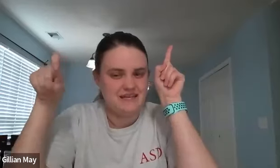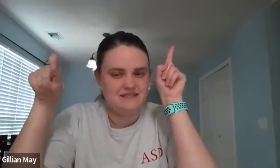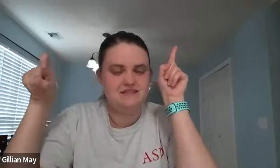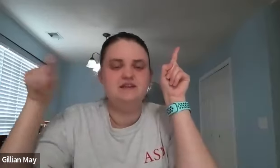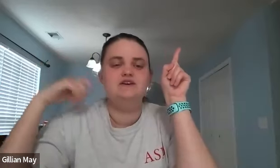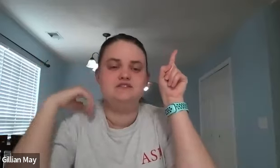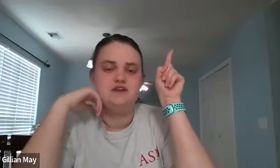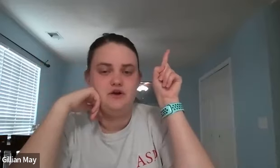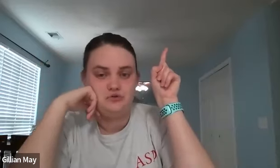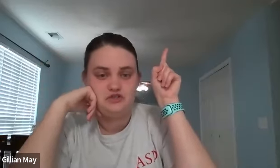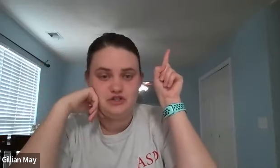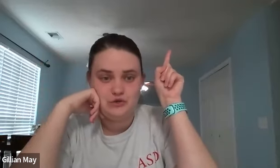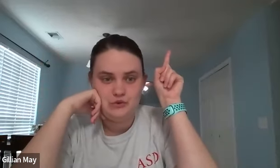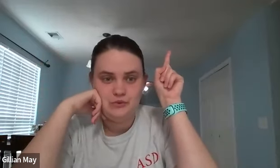test. So 2,